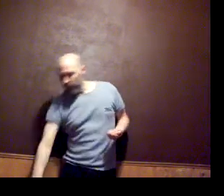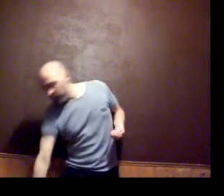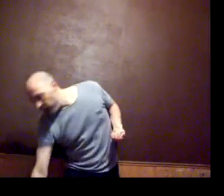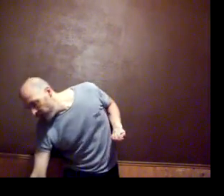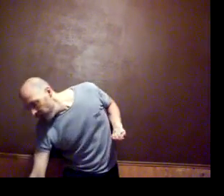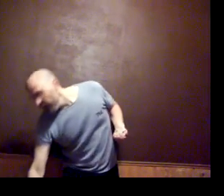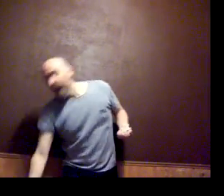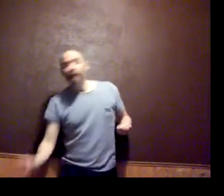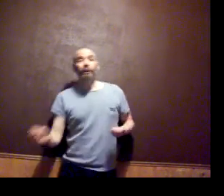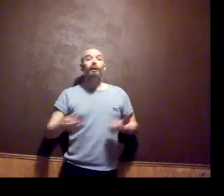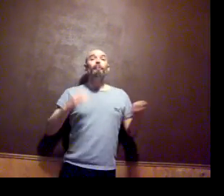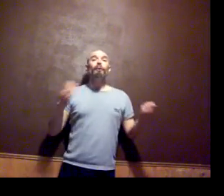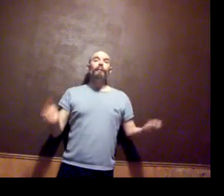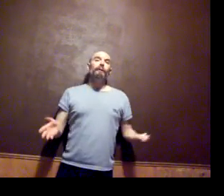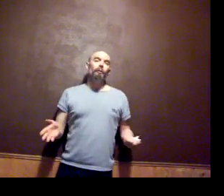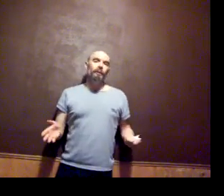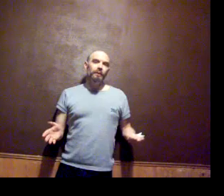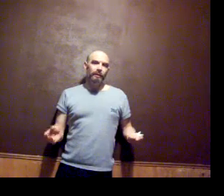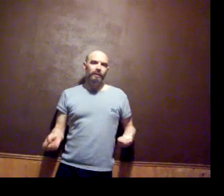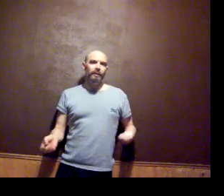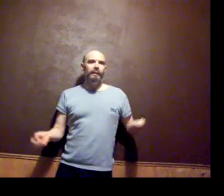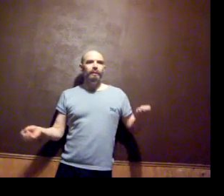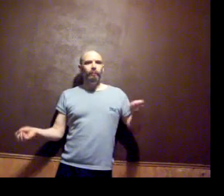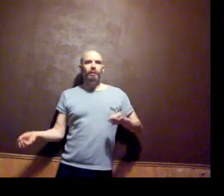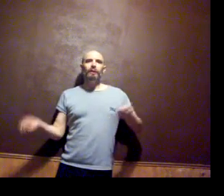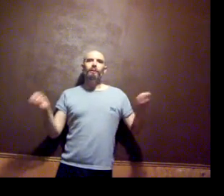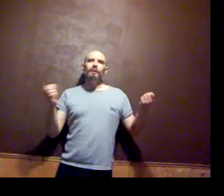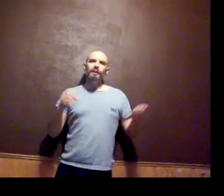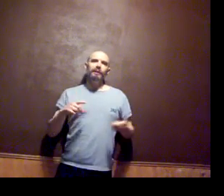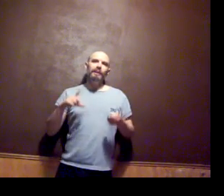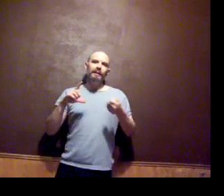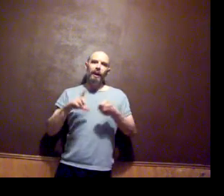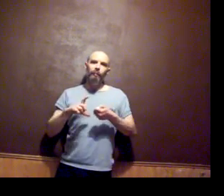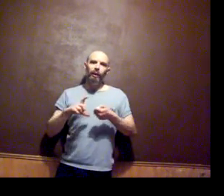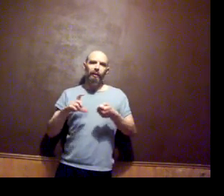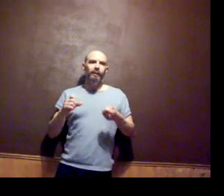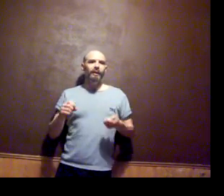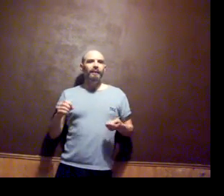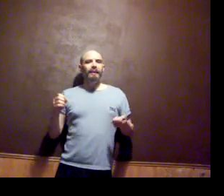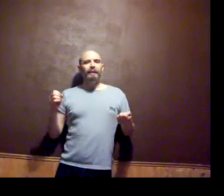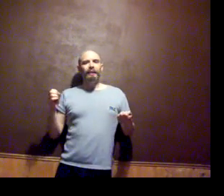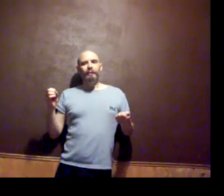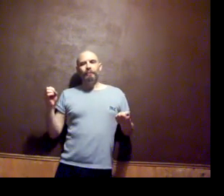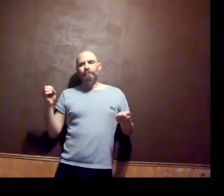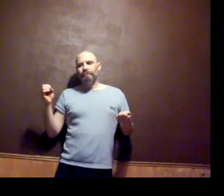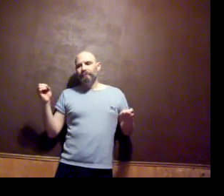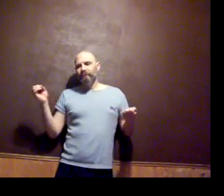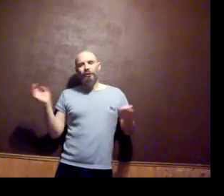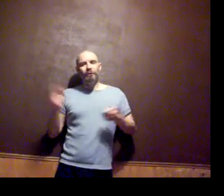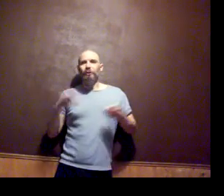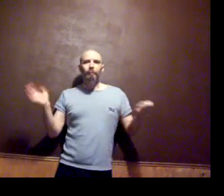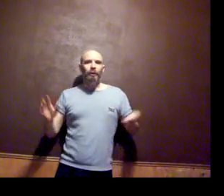tall, and there are a number of Anthro-PCs. Winslow is an iPod. There's just a bunch of